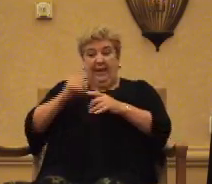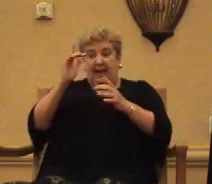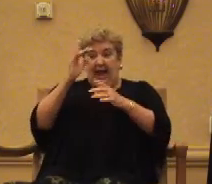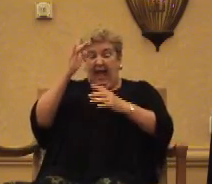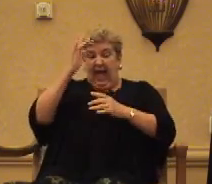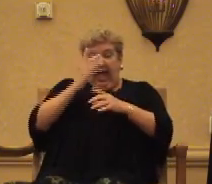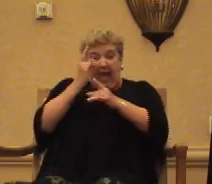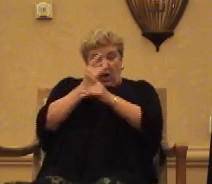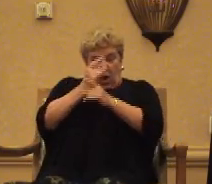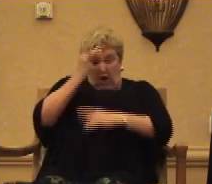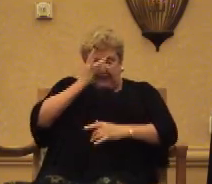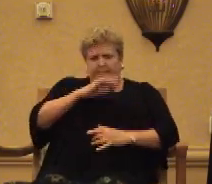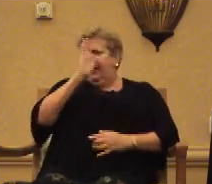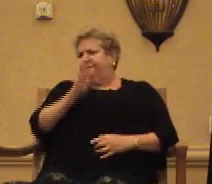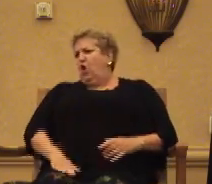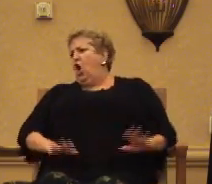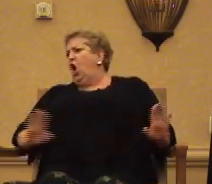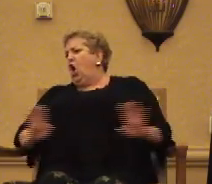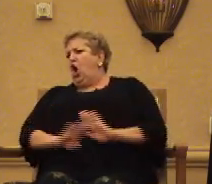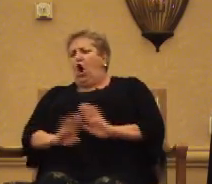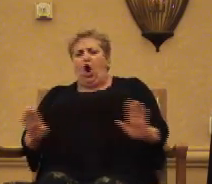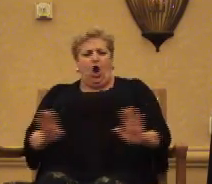was convinced at one time,